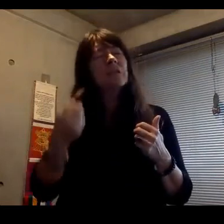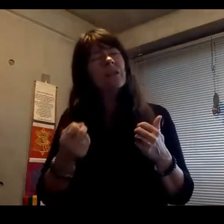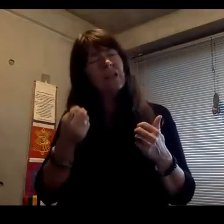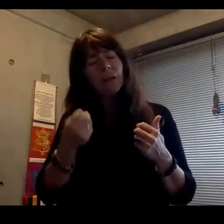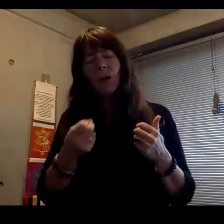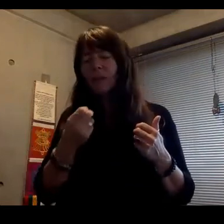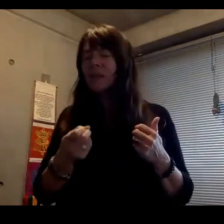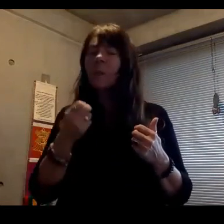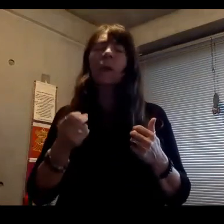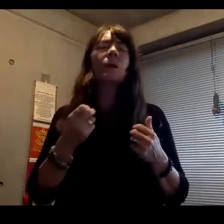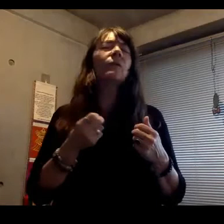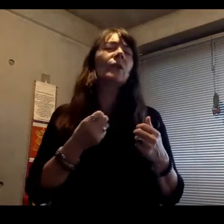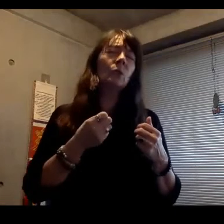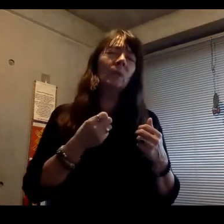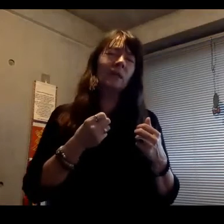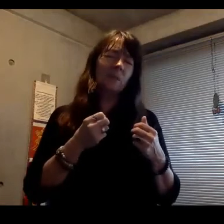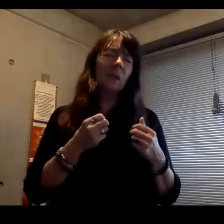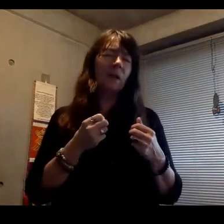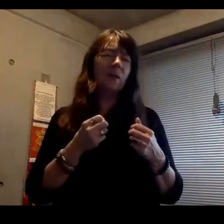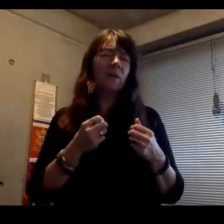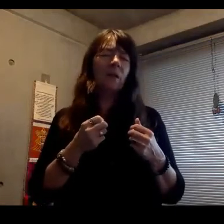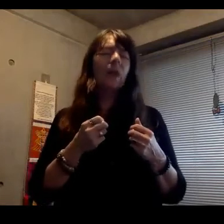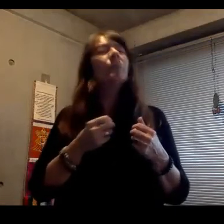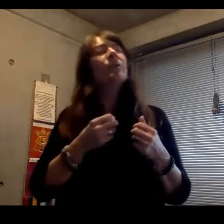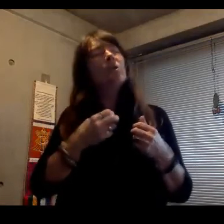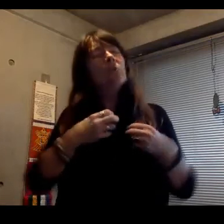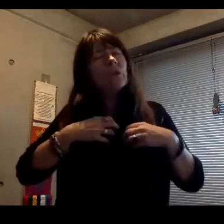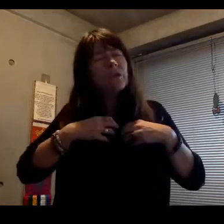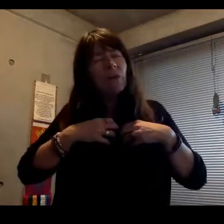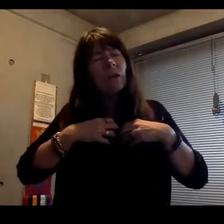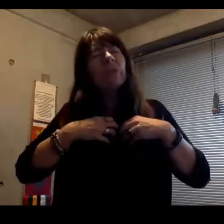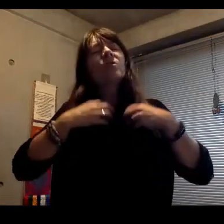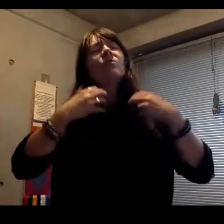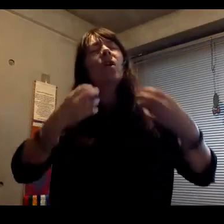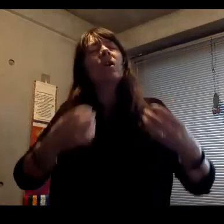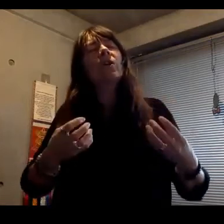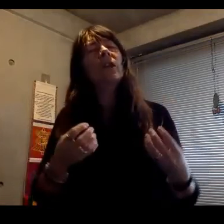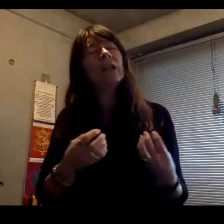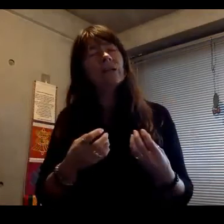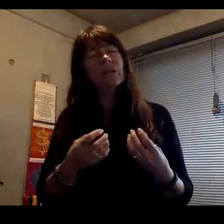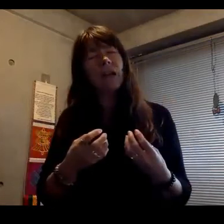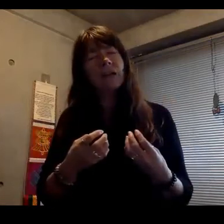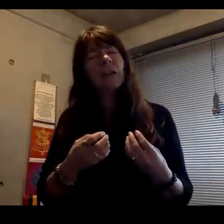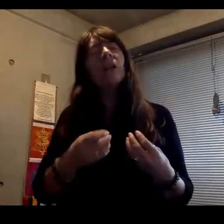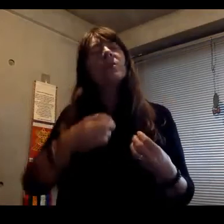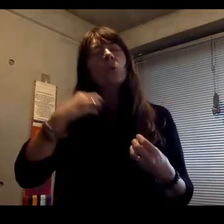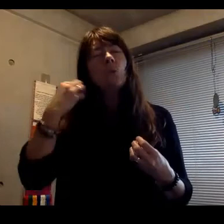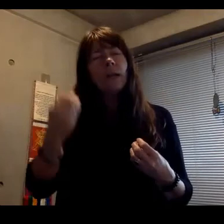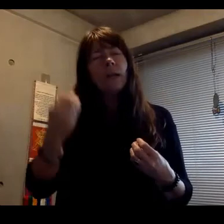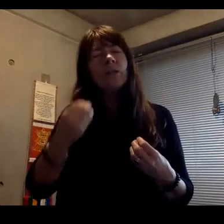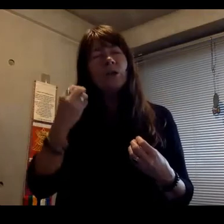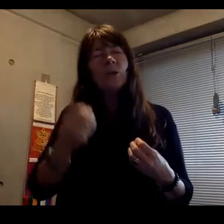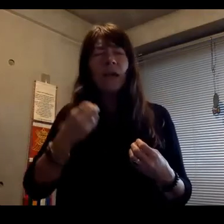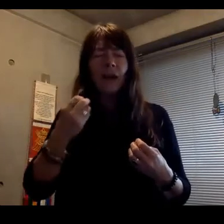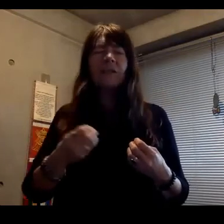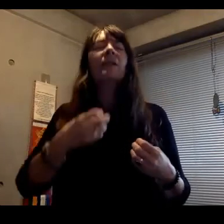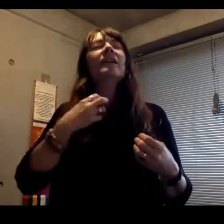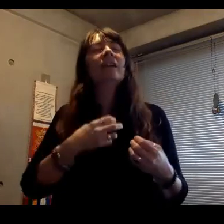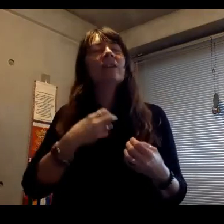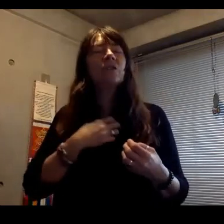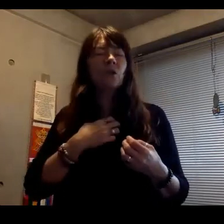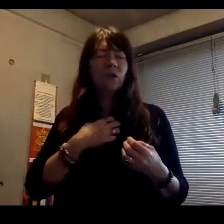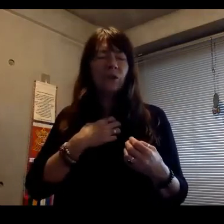is not typical of human experience. But you yourself have this strong yearning inside. So what you